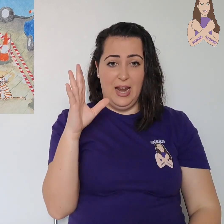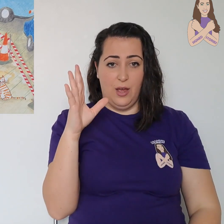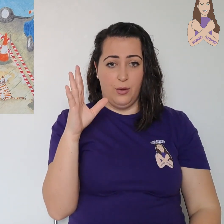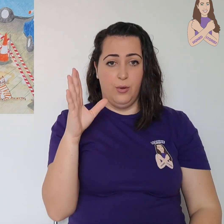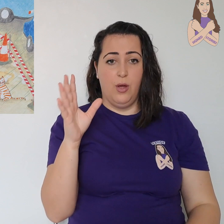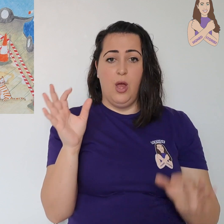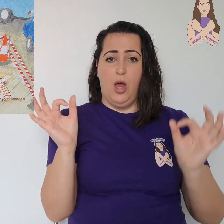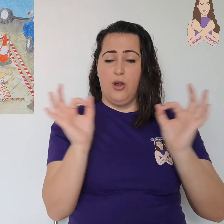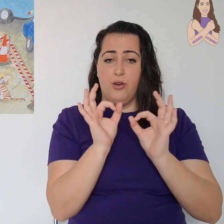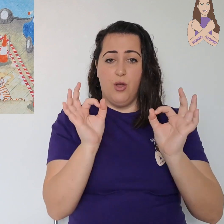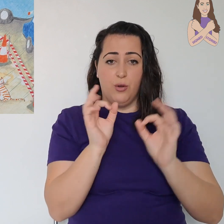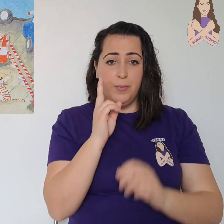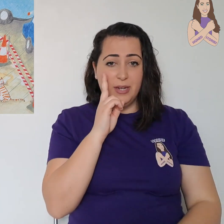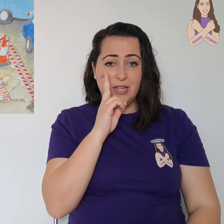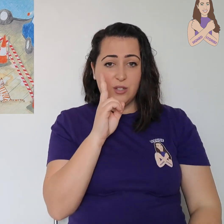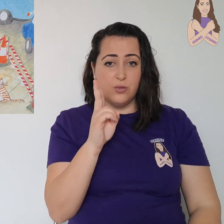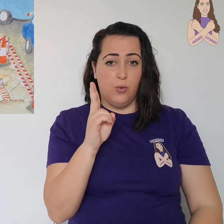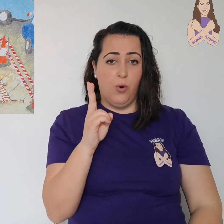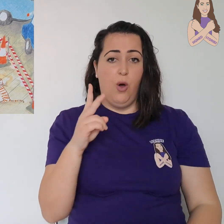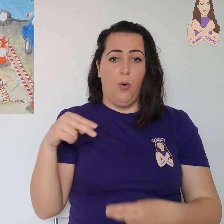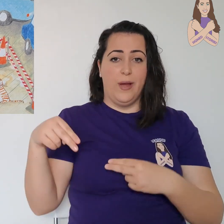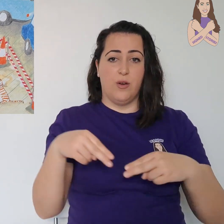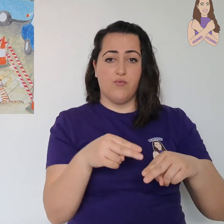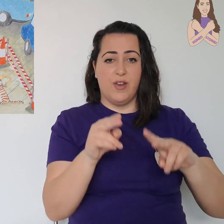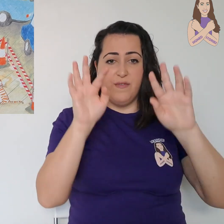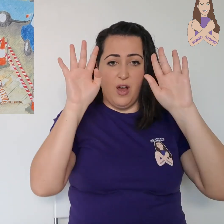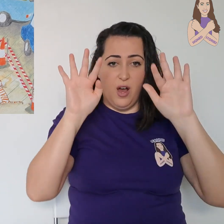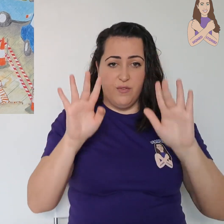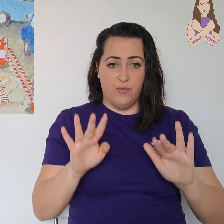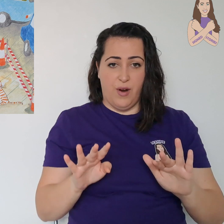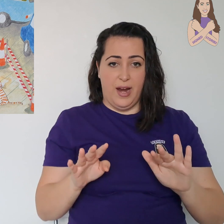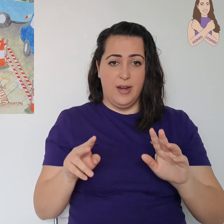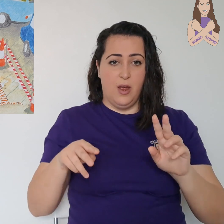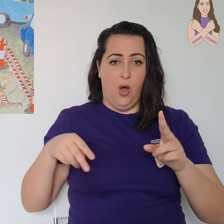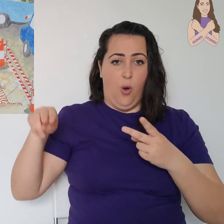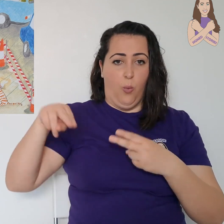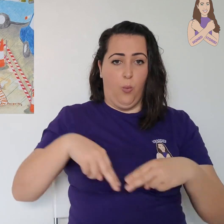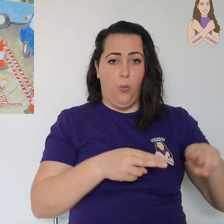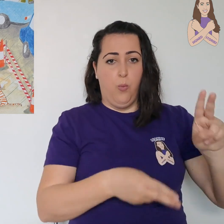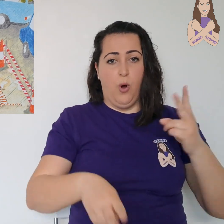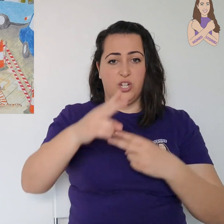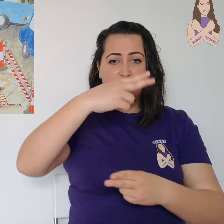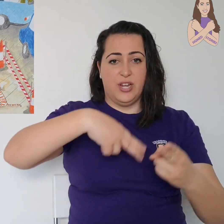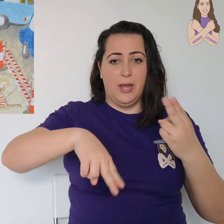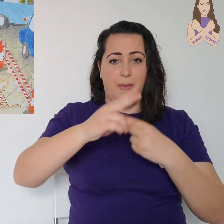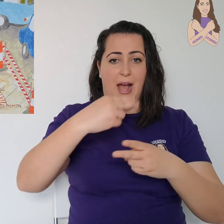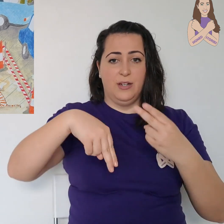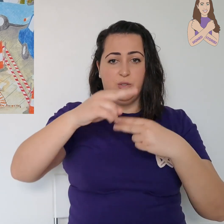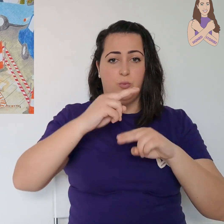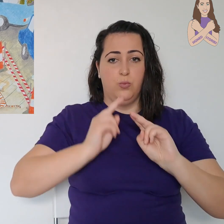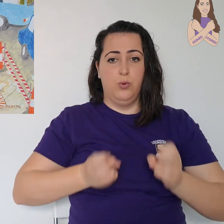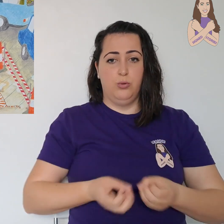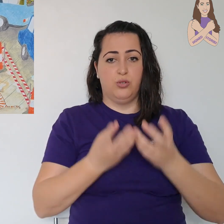yellow. Nobody saw when a river of rain washed him and whooshed